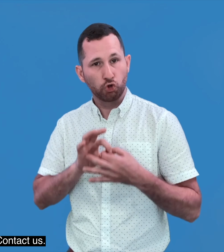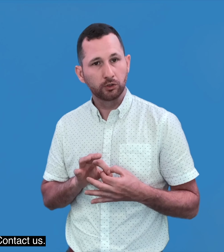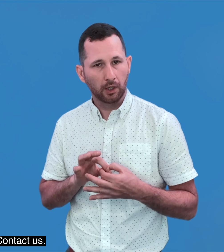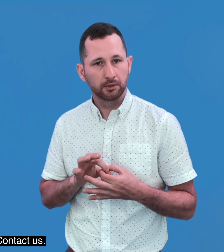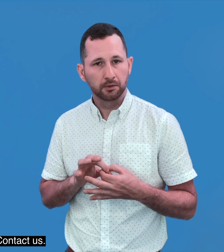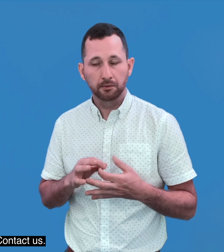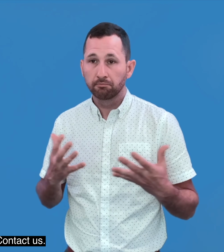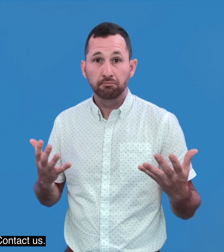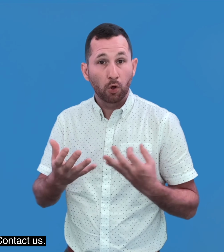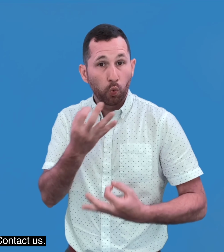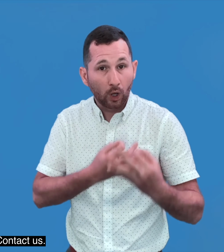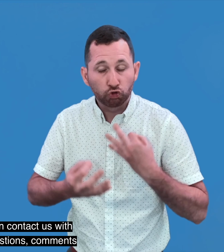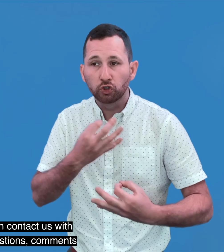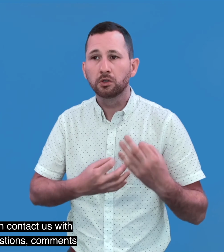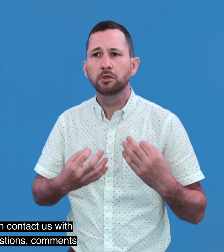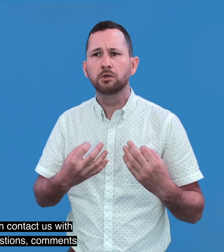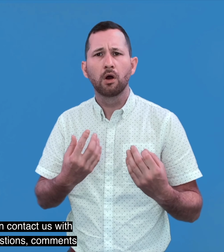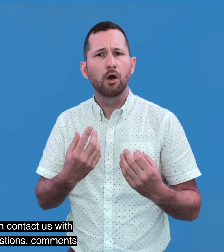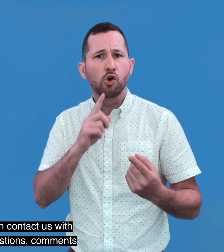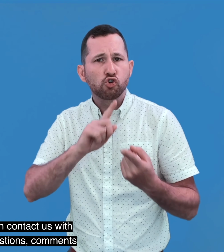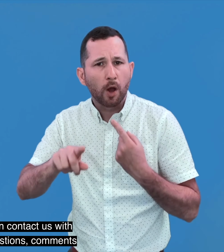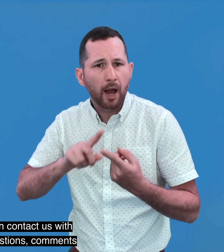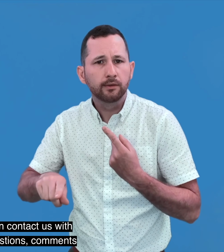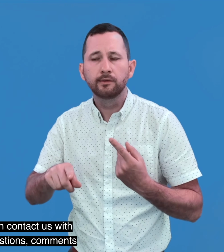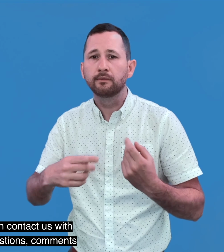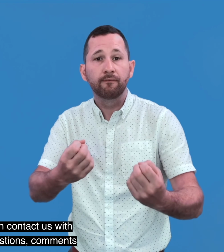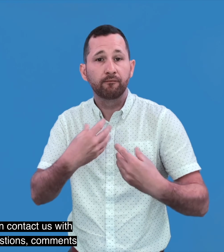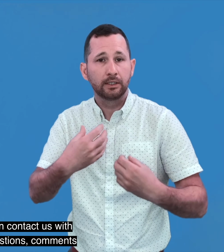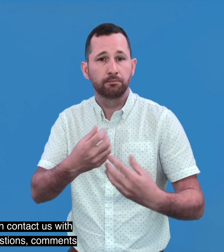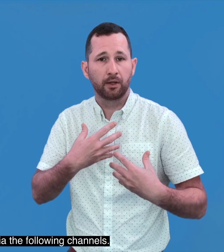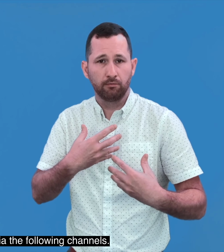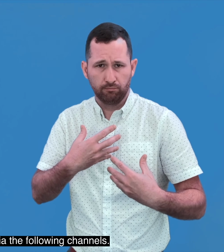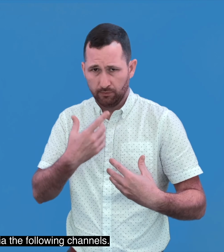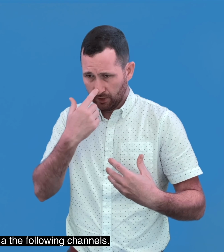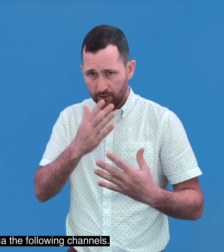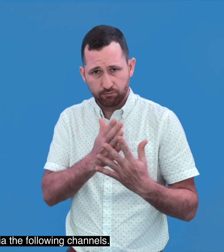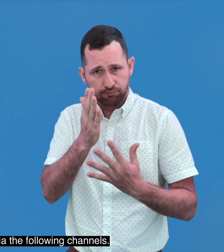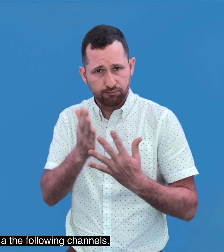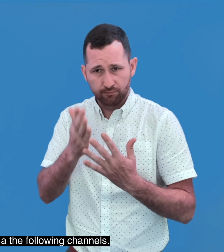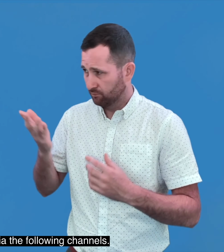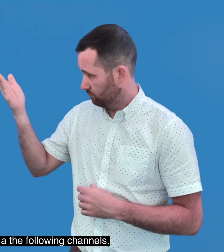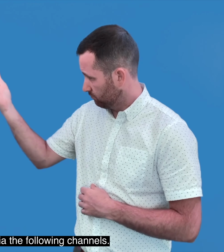Contact us. You can contact us with any questions, comments, and feedback via the following